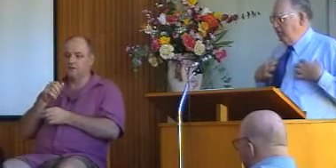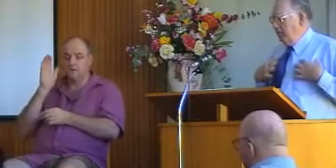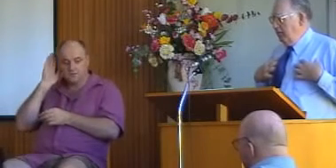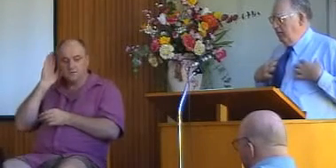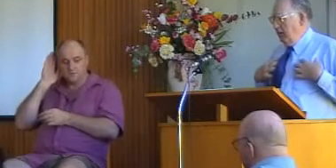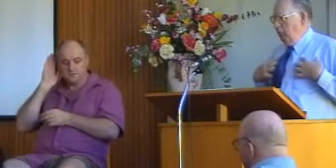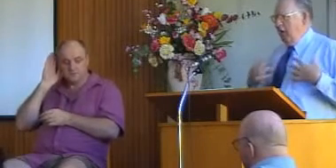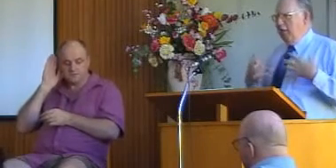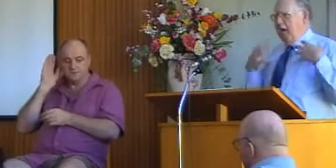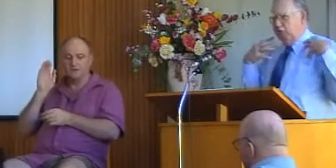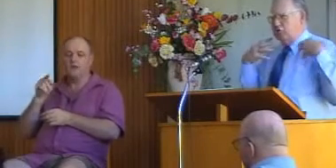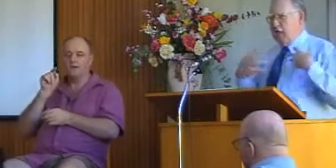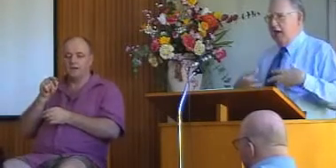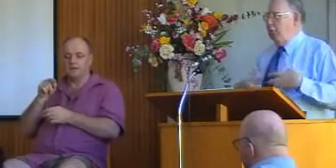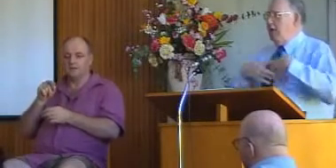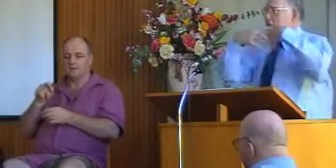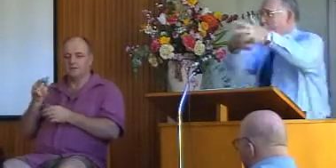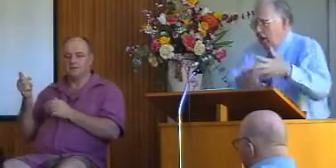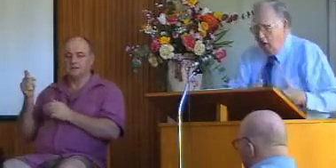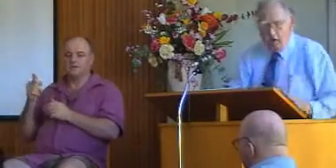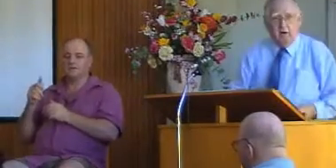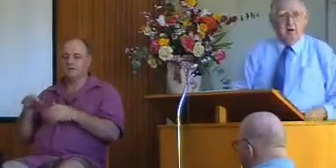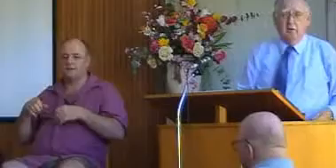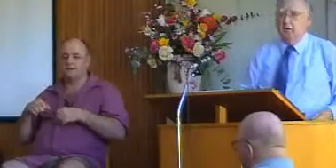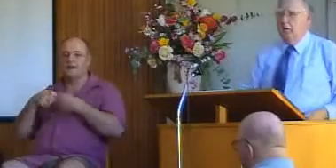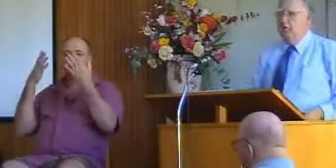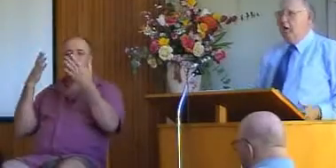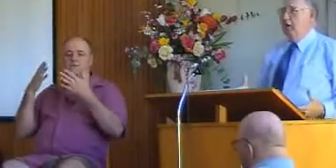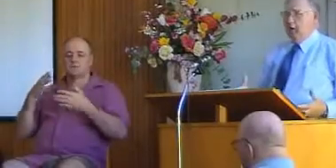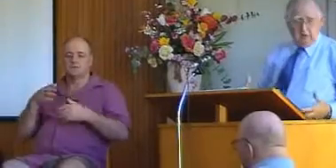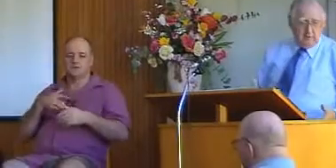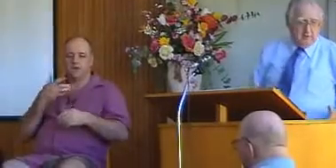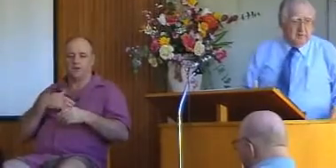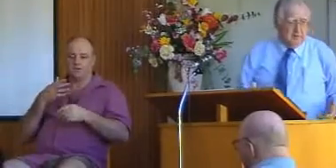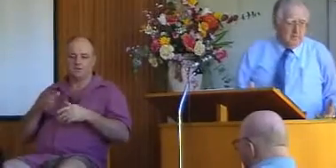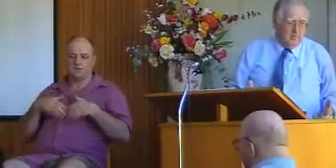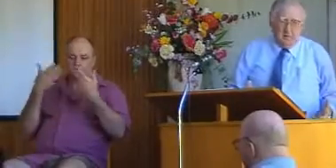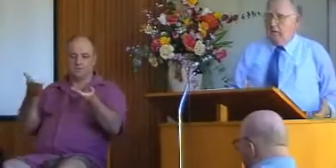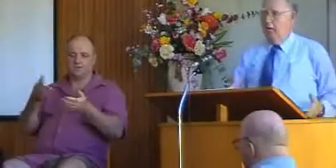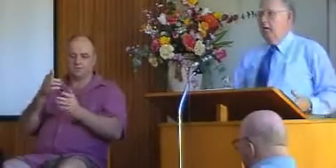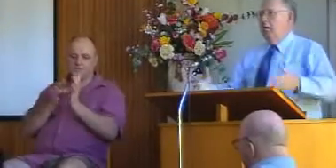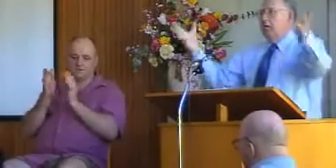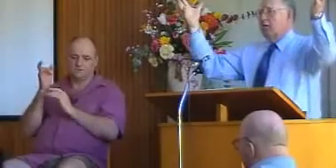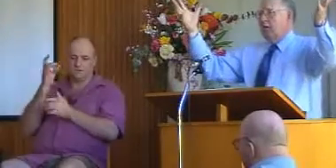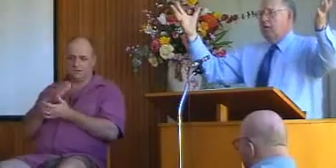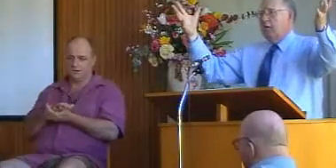Christ. And whatever that was said, we don't know how long, suddenly,